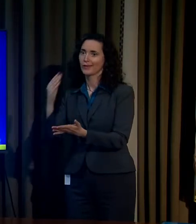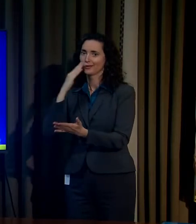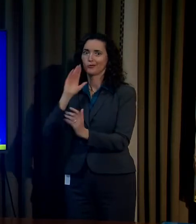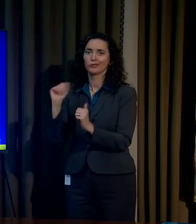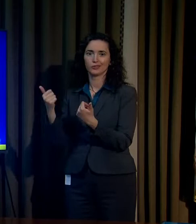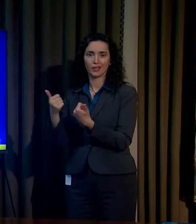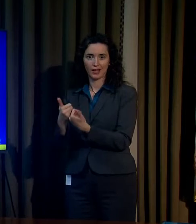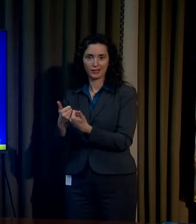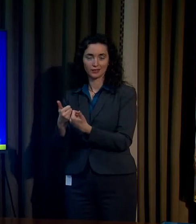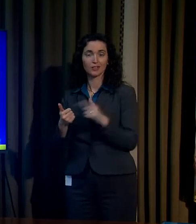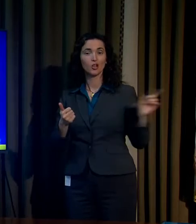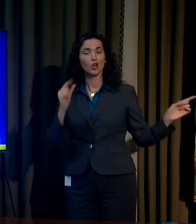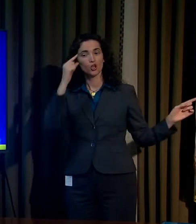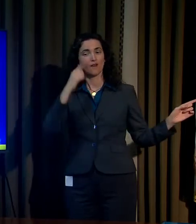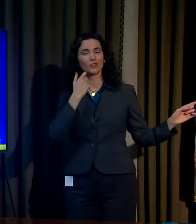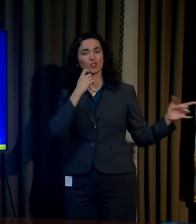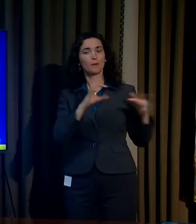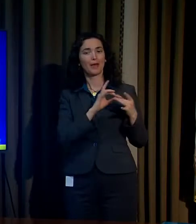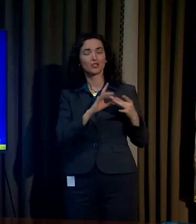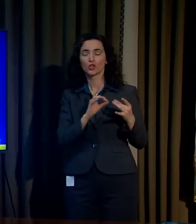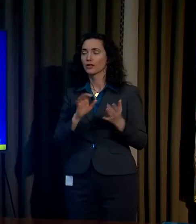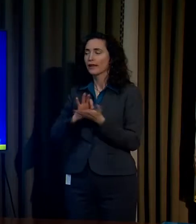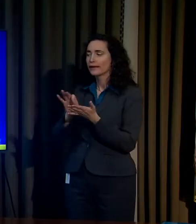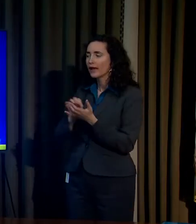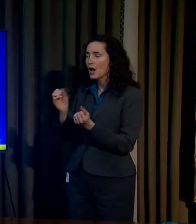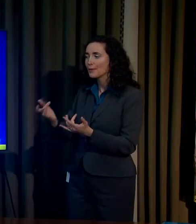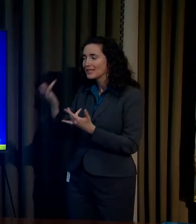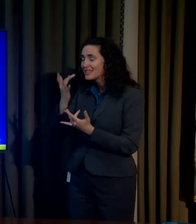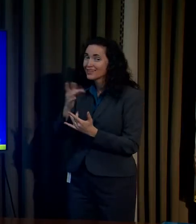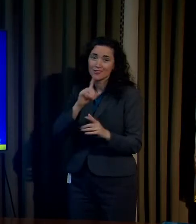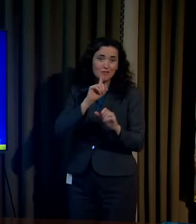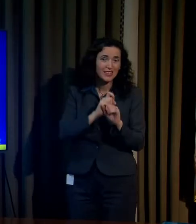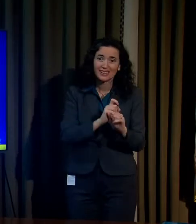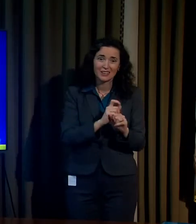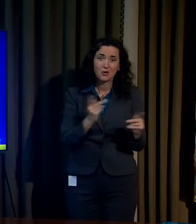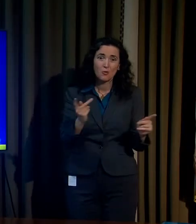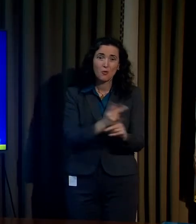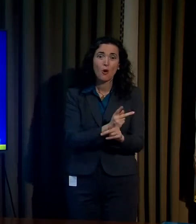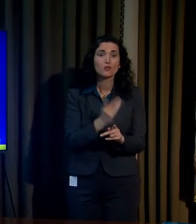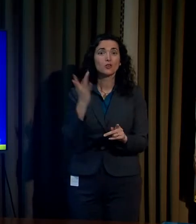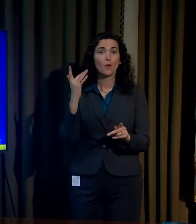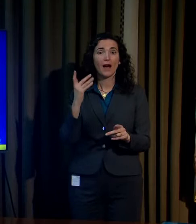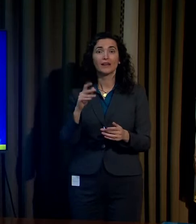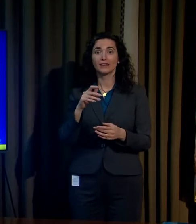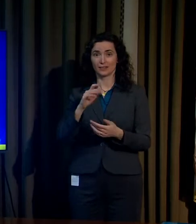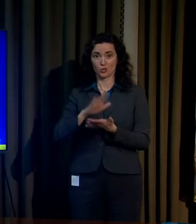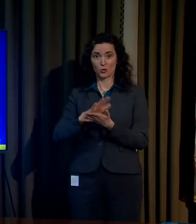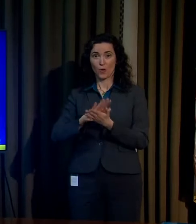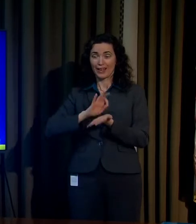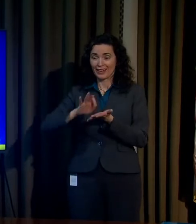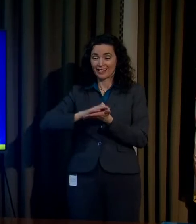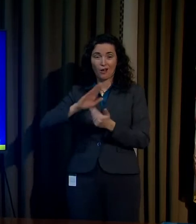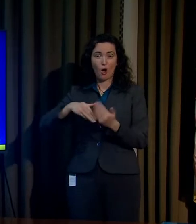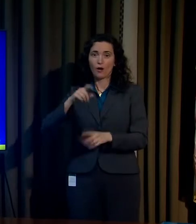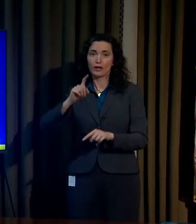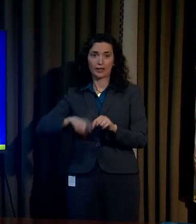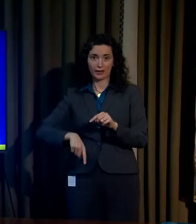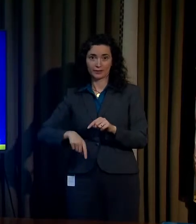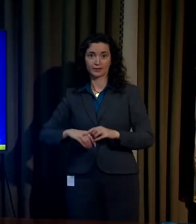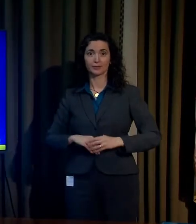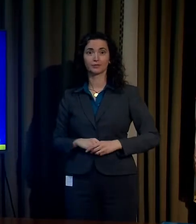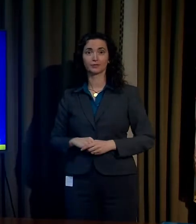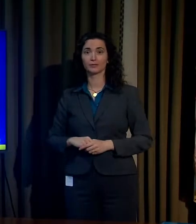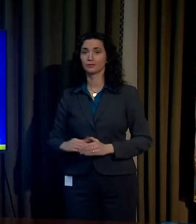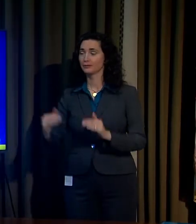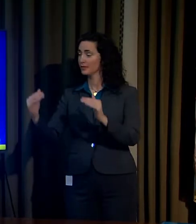as the governor mentioned, are an undercount because schools very understandably are having a tough time keeping up with those numbers.